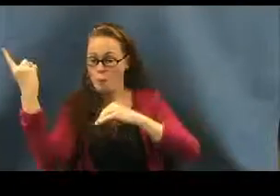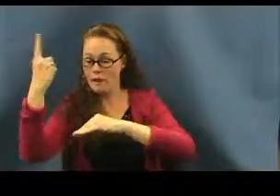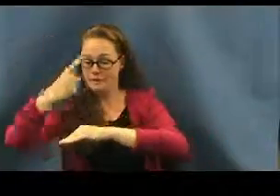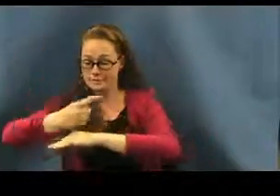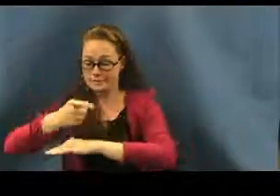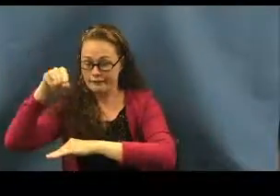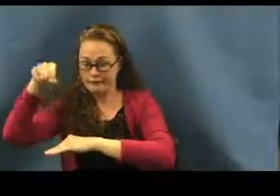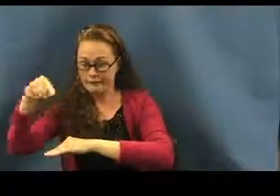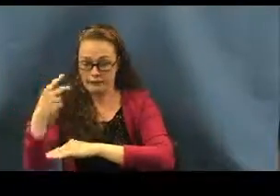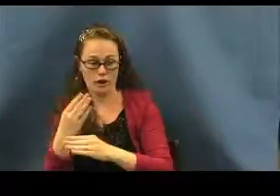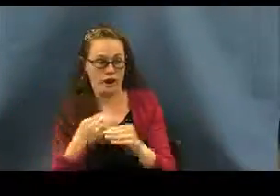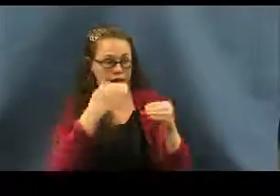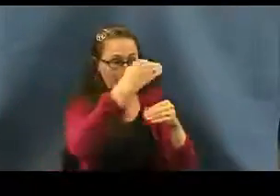tree.